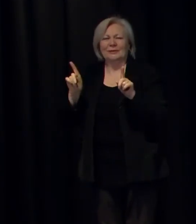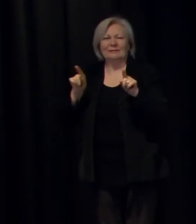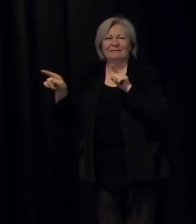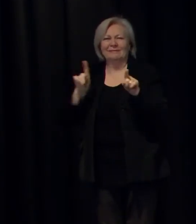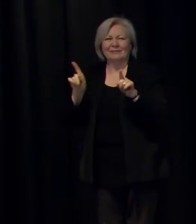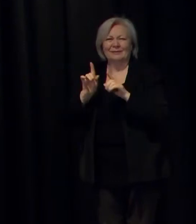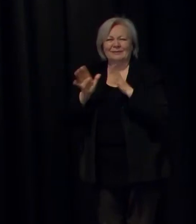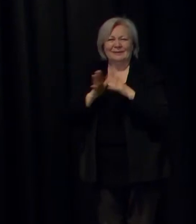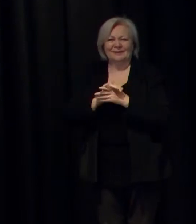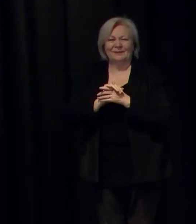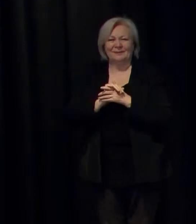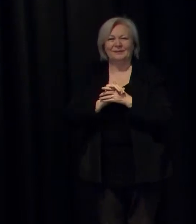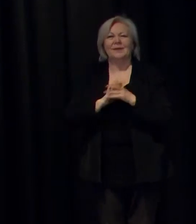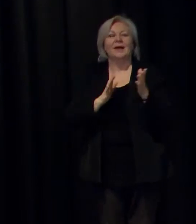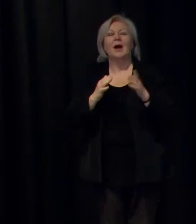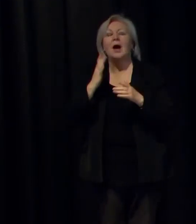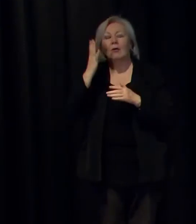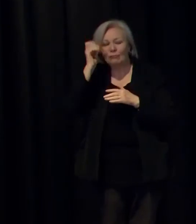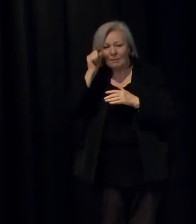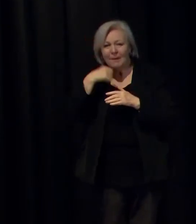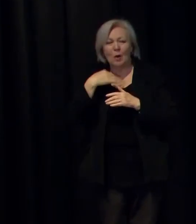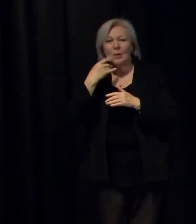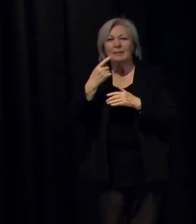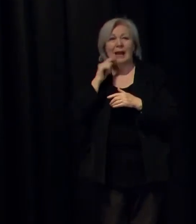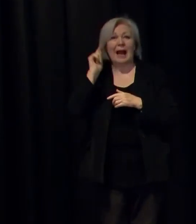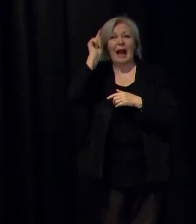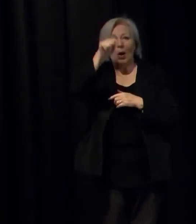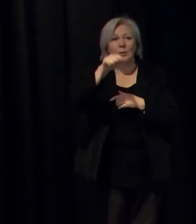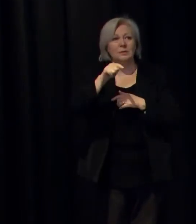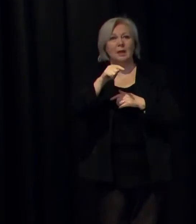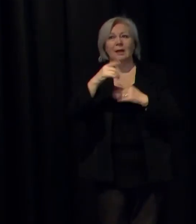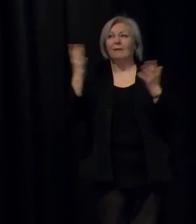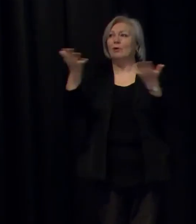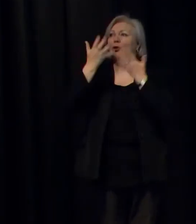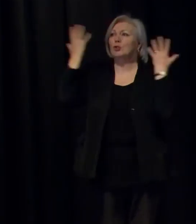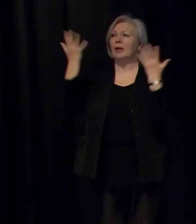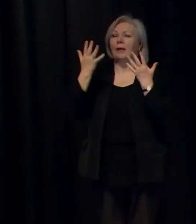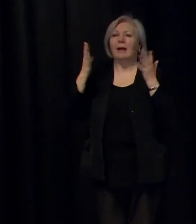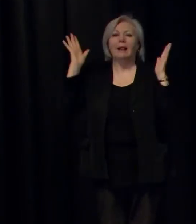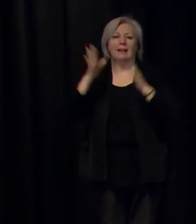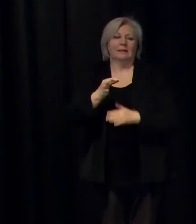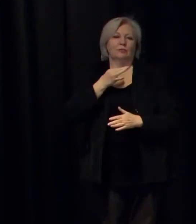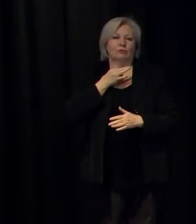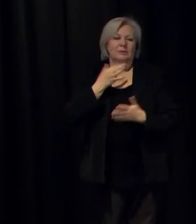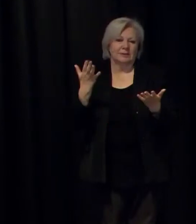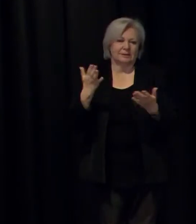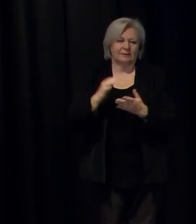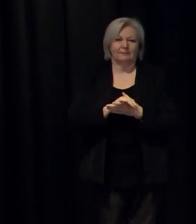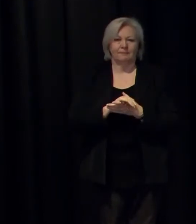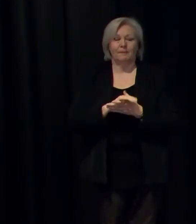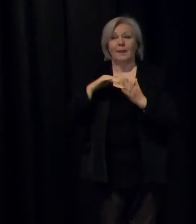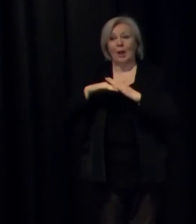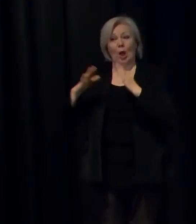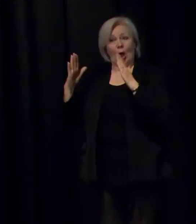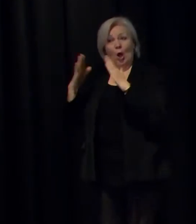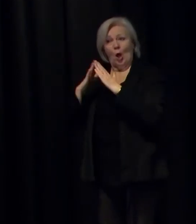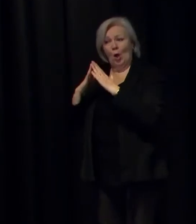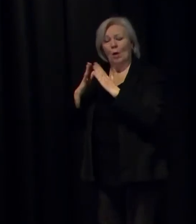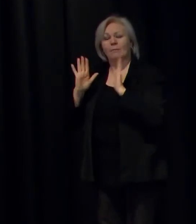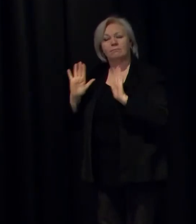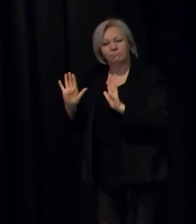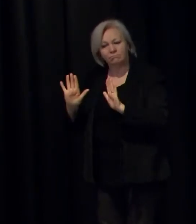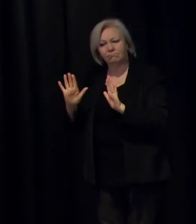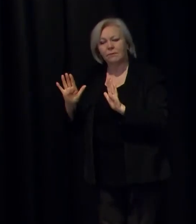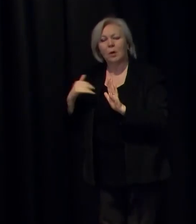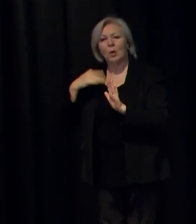risk overall. Always said that. The policing of visits indoors, we're realistic. We want